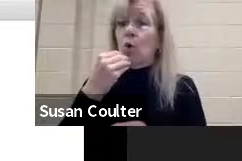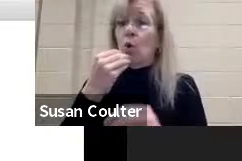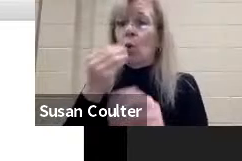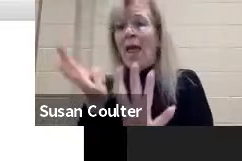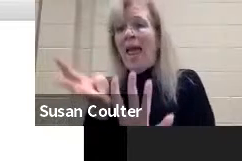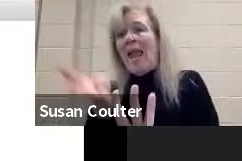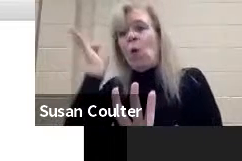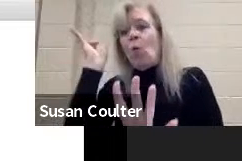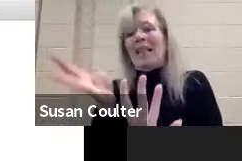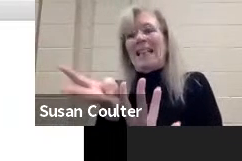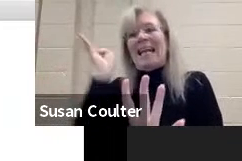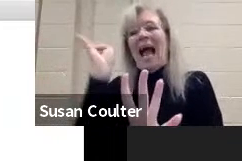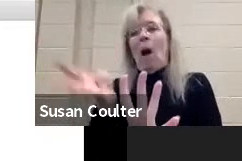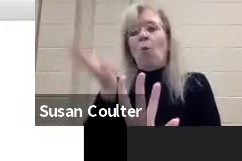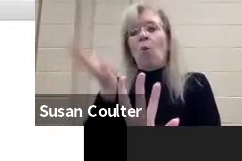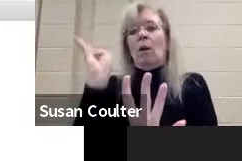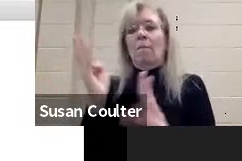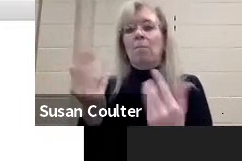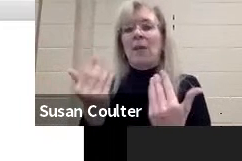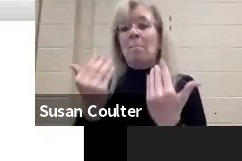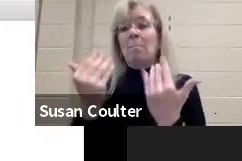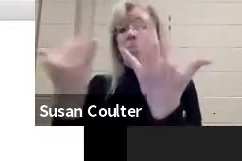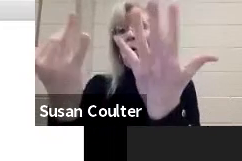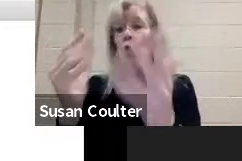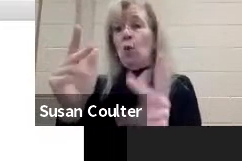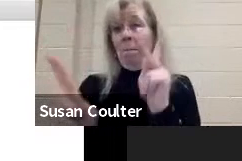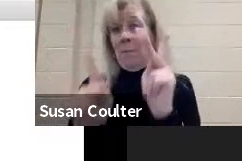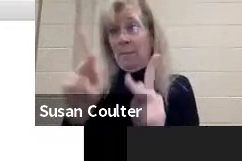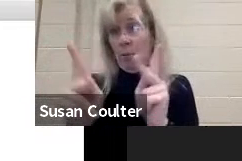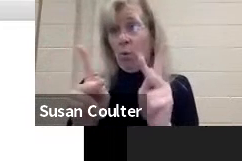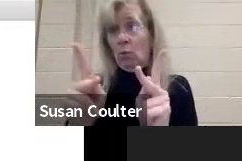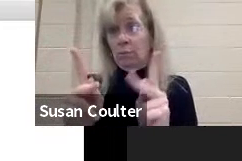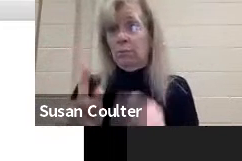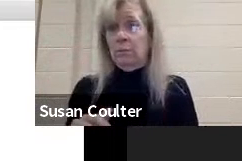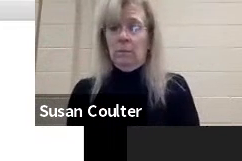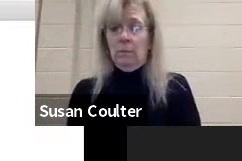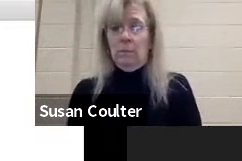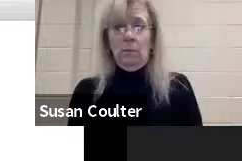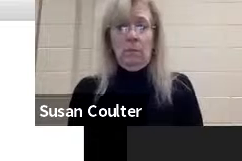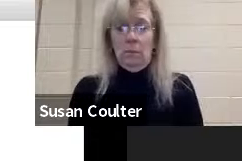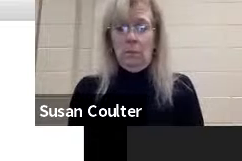the food and it would leak out and burn people.